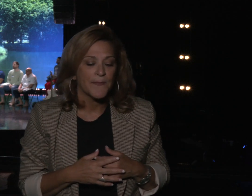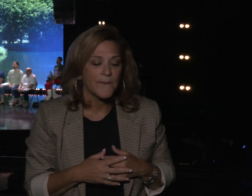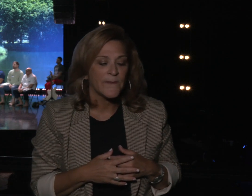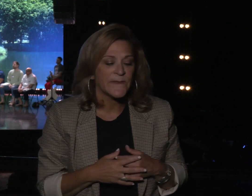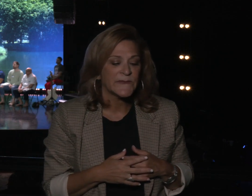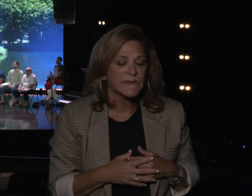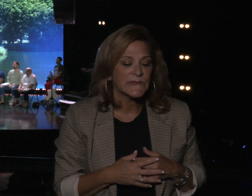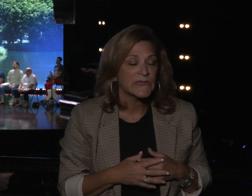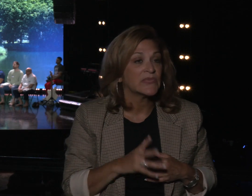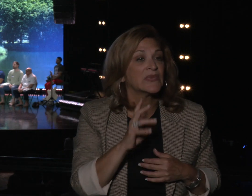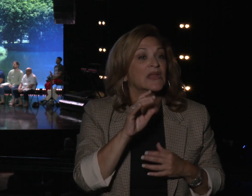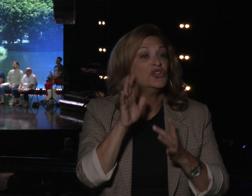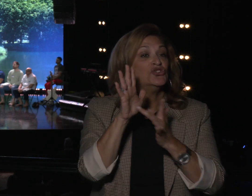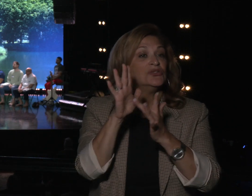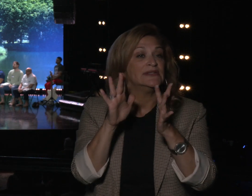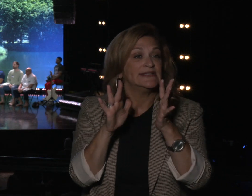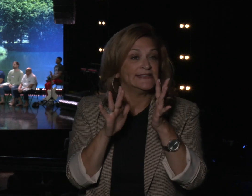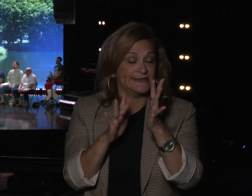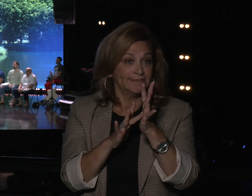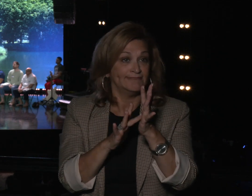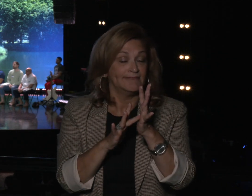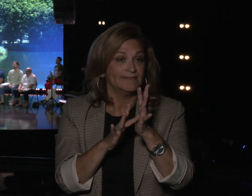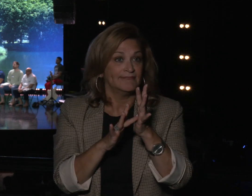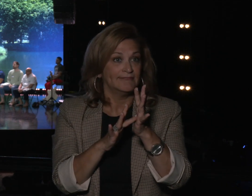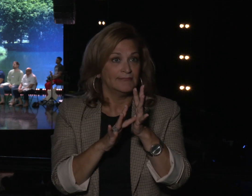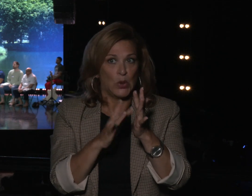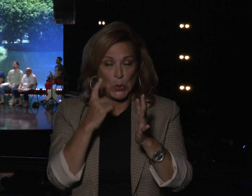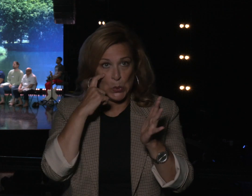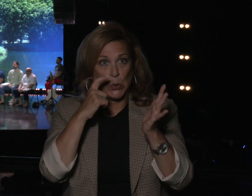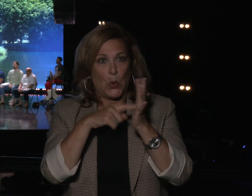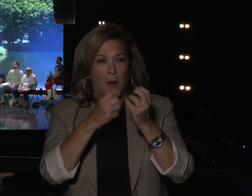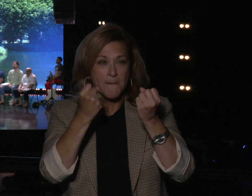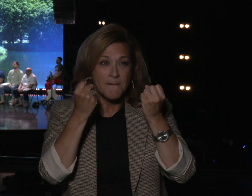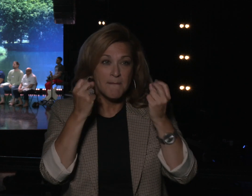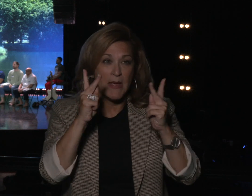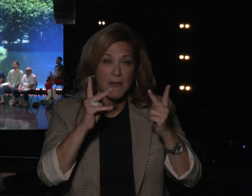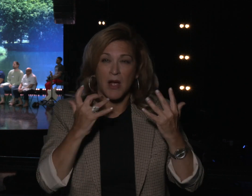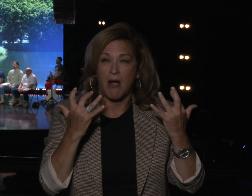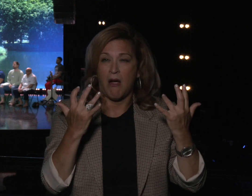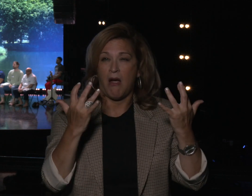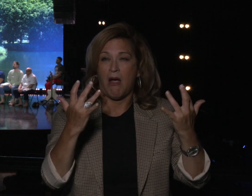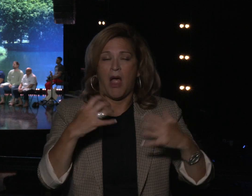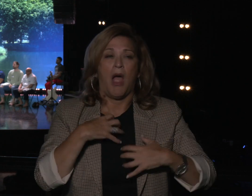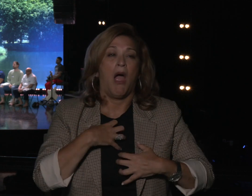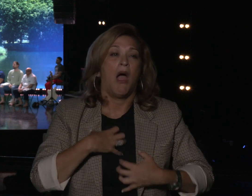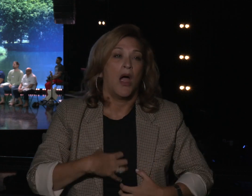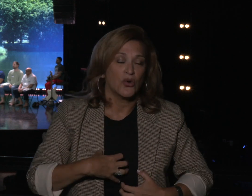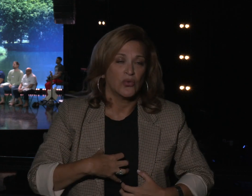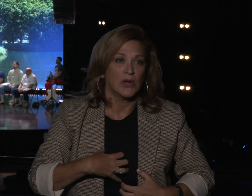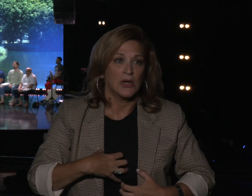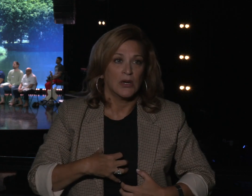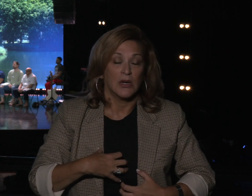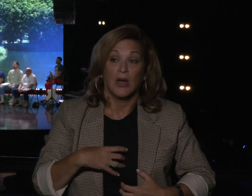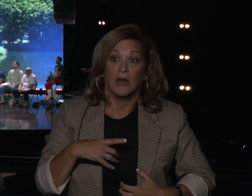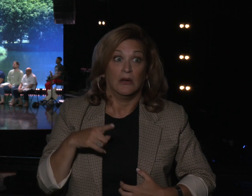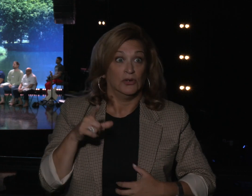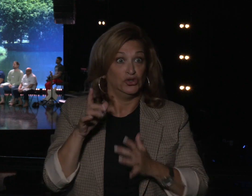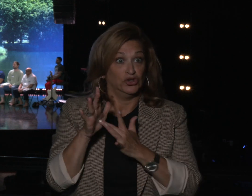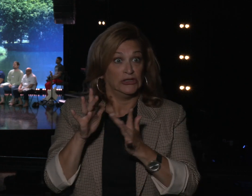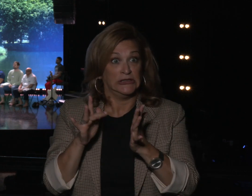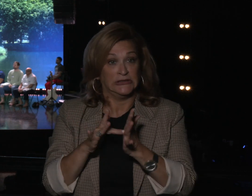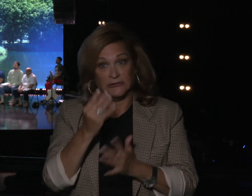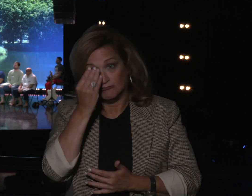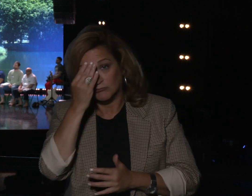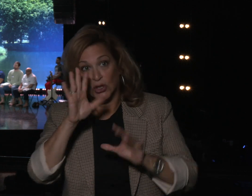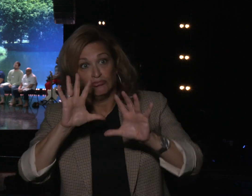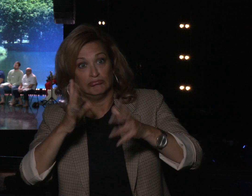And Jesus says, there's all these people that are hungry. And he tells the disciples, get them something to eat.